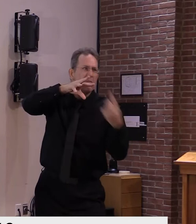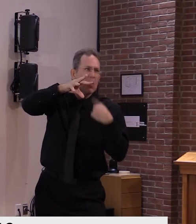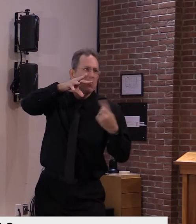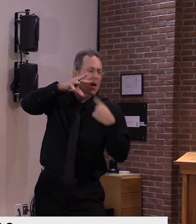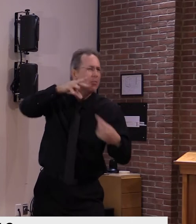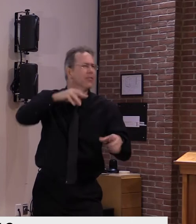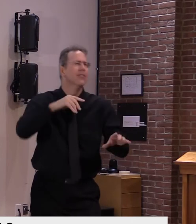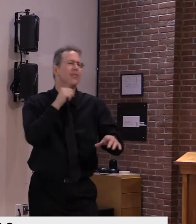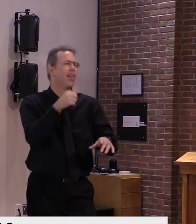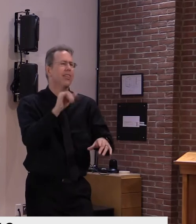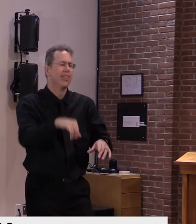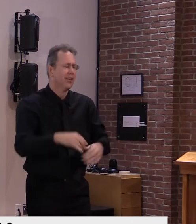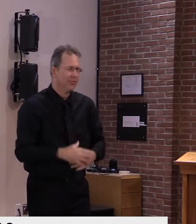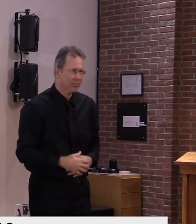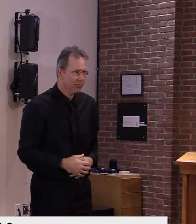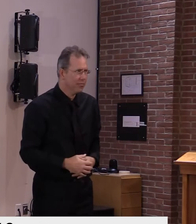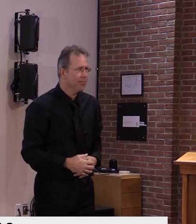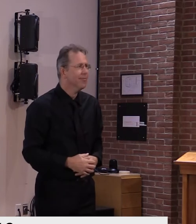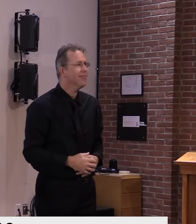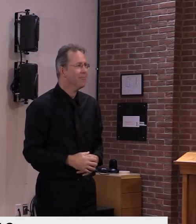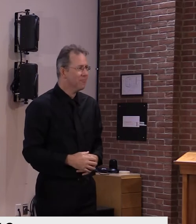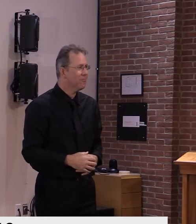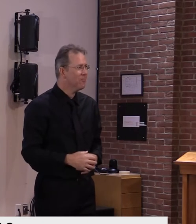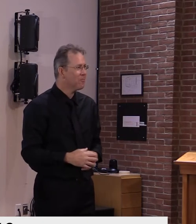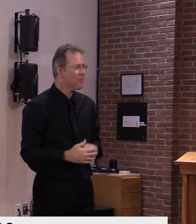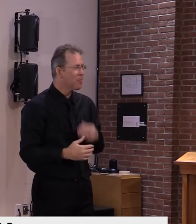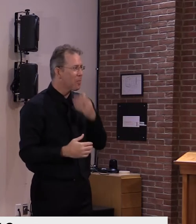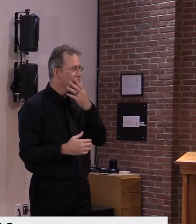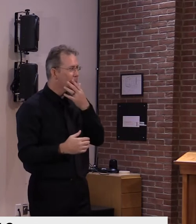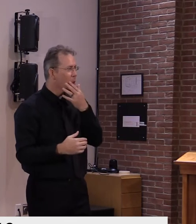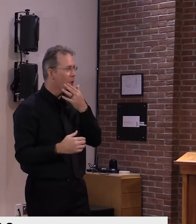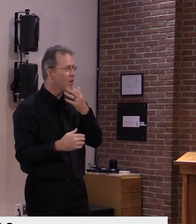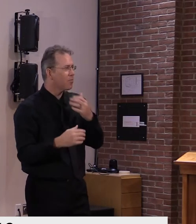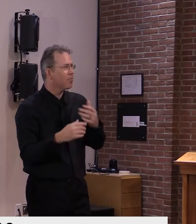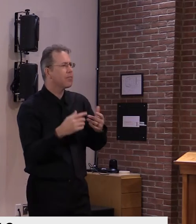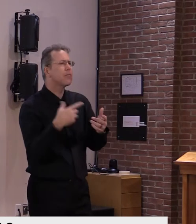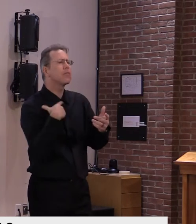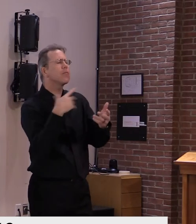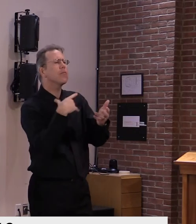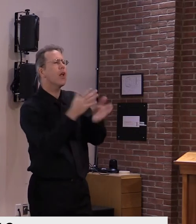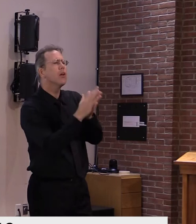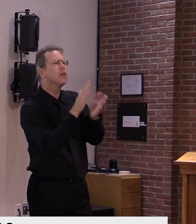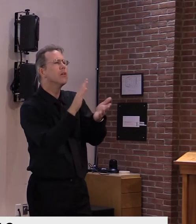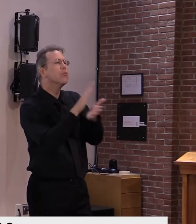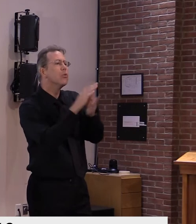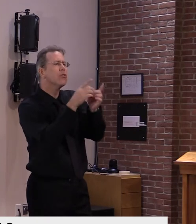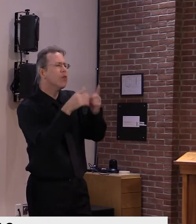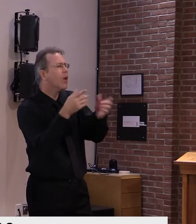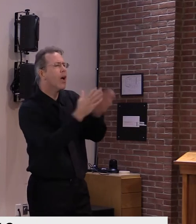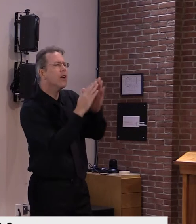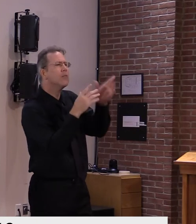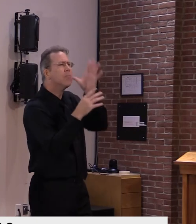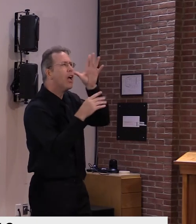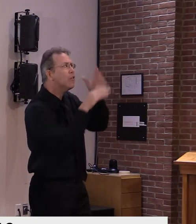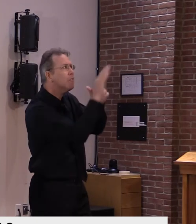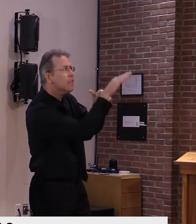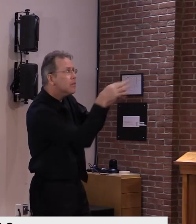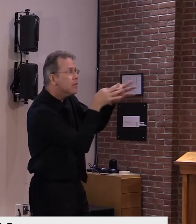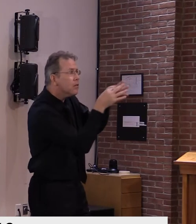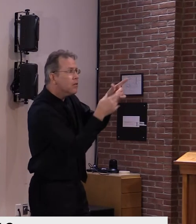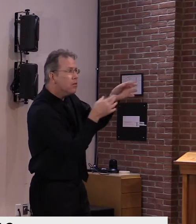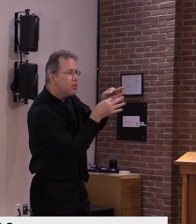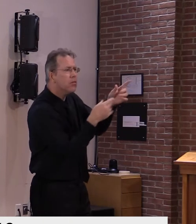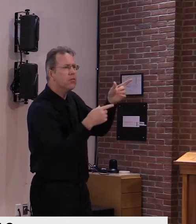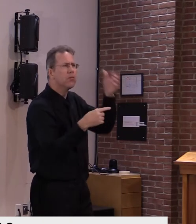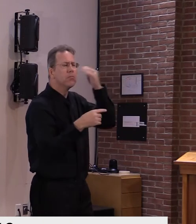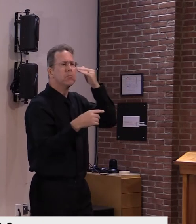parents to attest to this. So the parents are the ones who do fill this out, and then they do it online. Now, if they